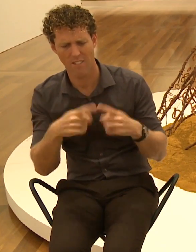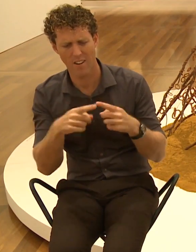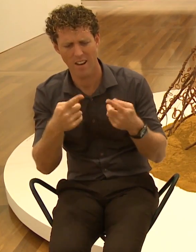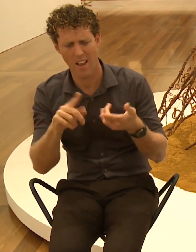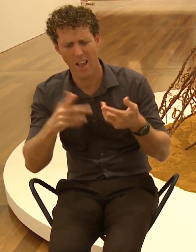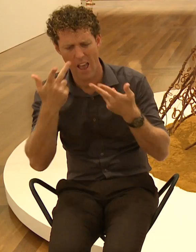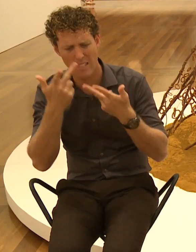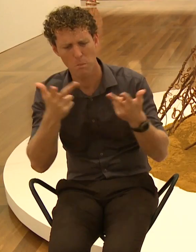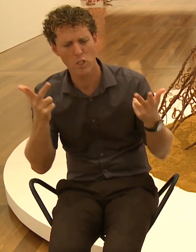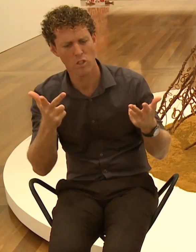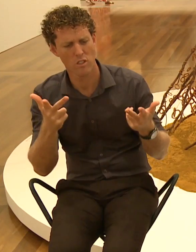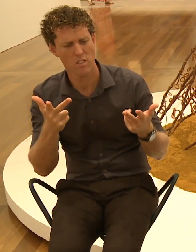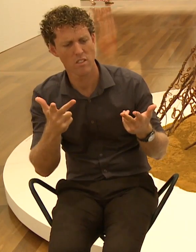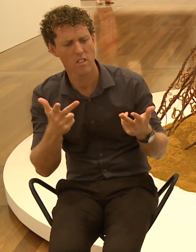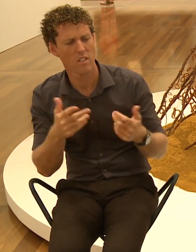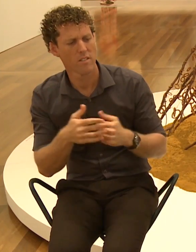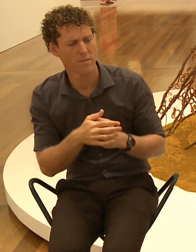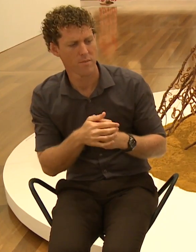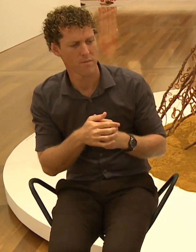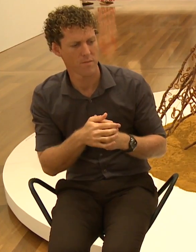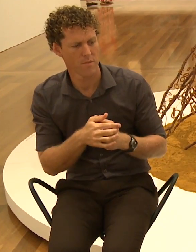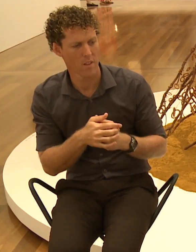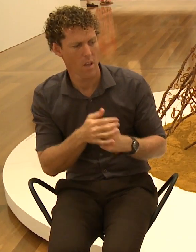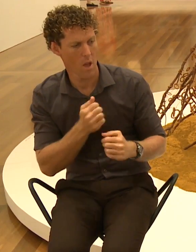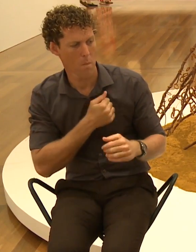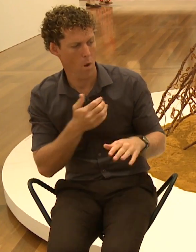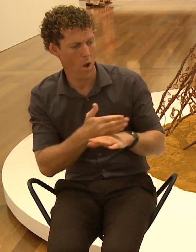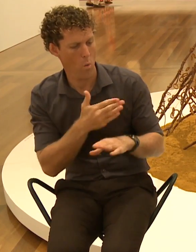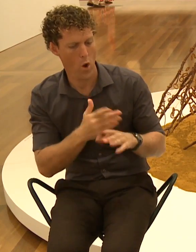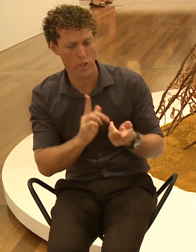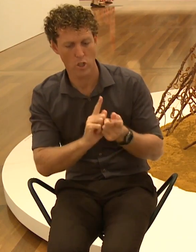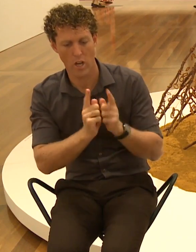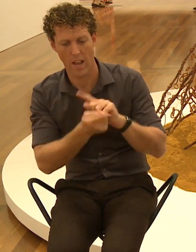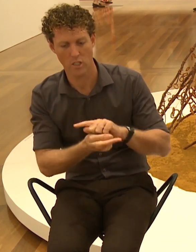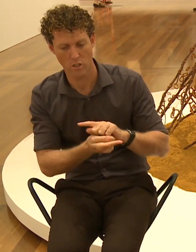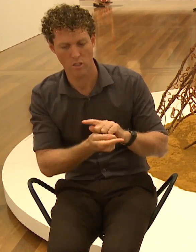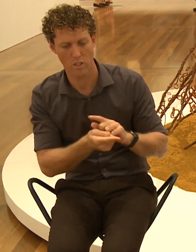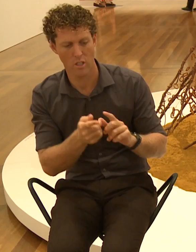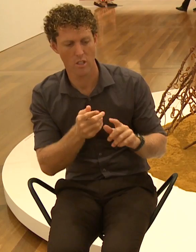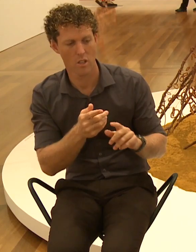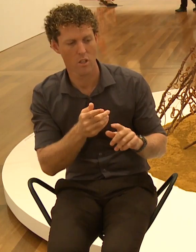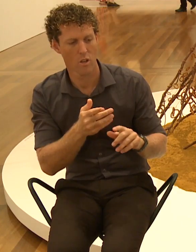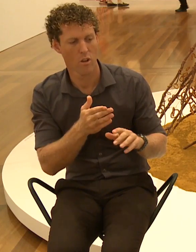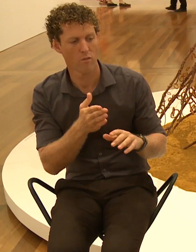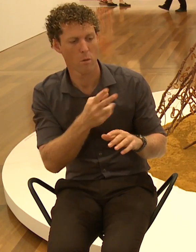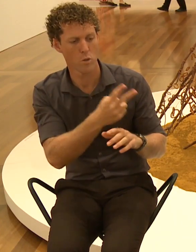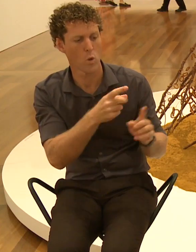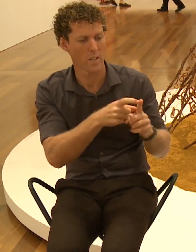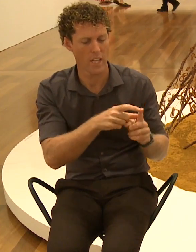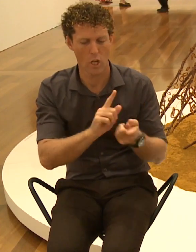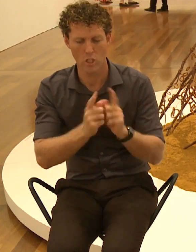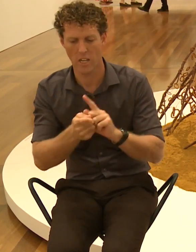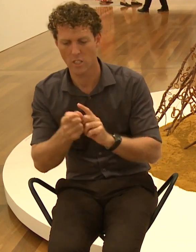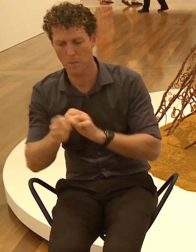exhibitions and that, and so my work changed from two-dimensional to three-dimensional,